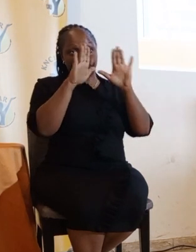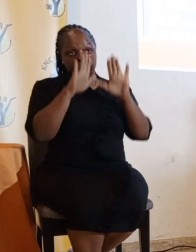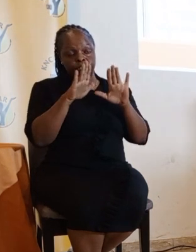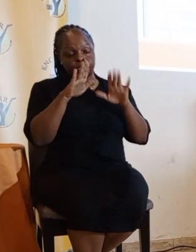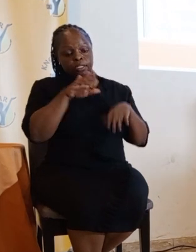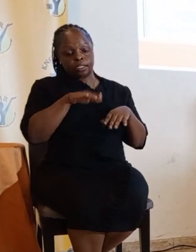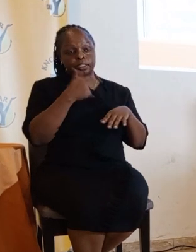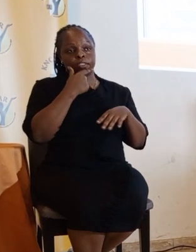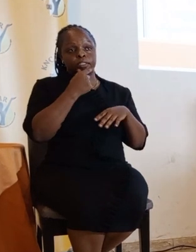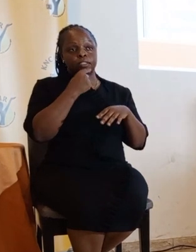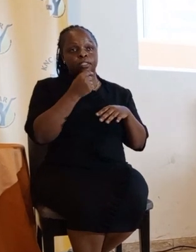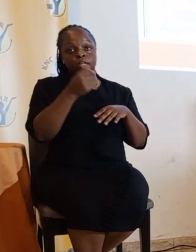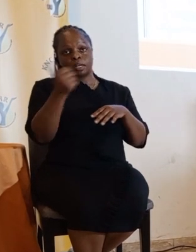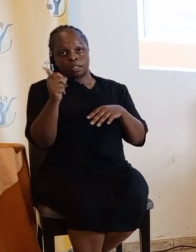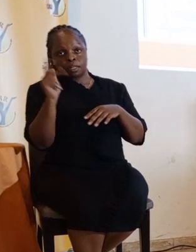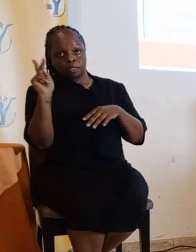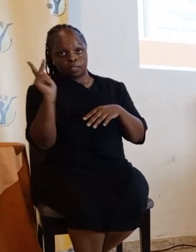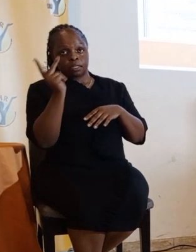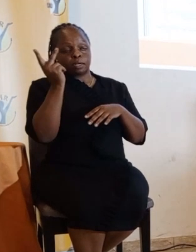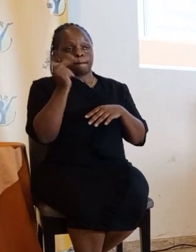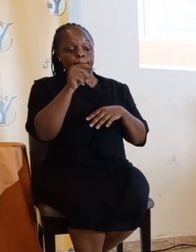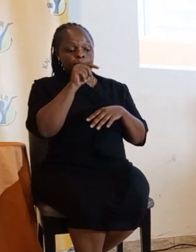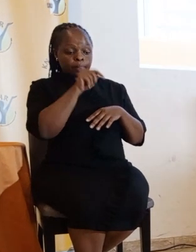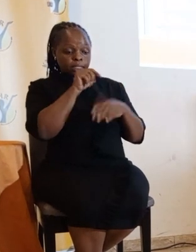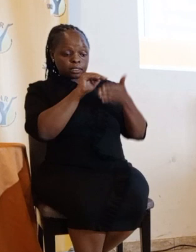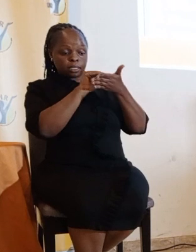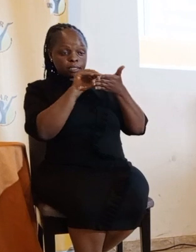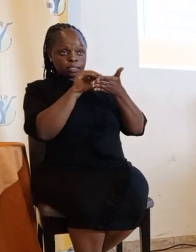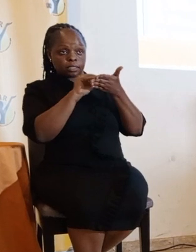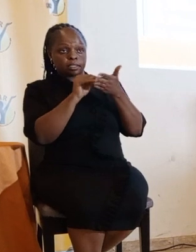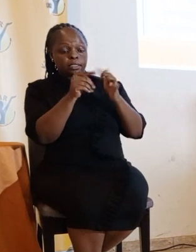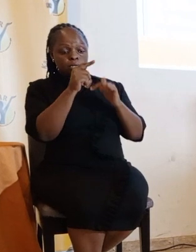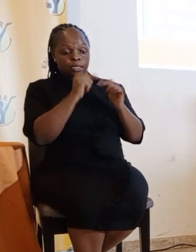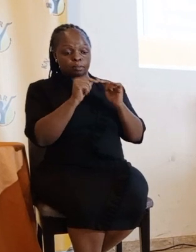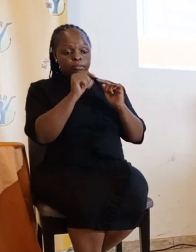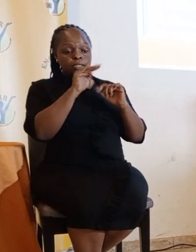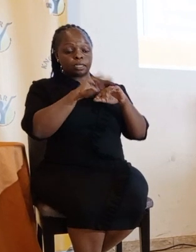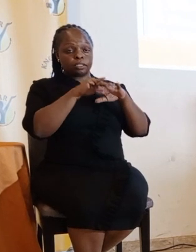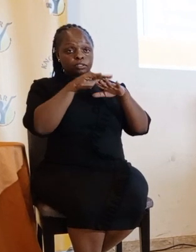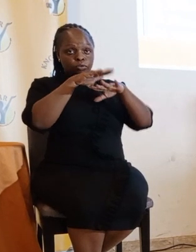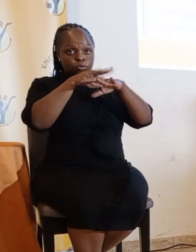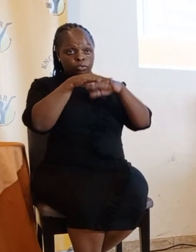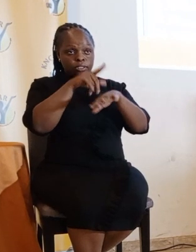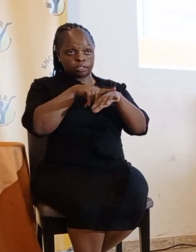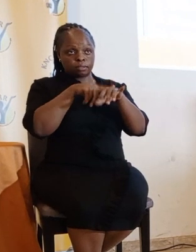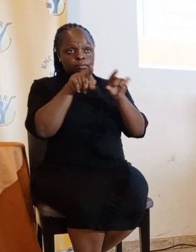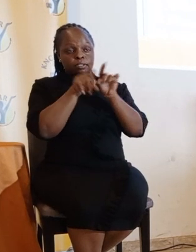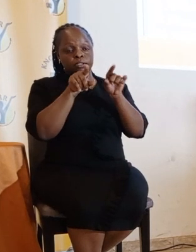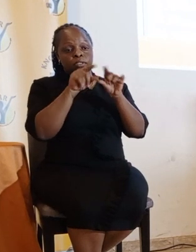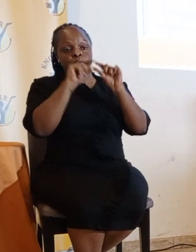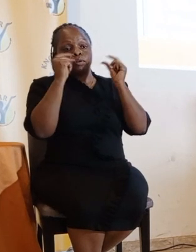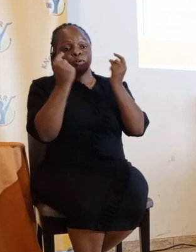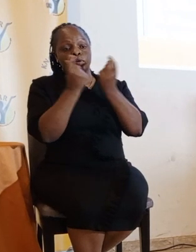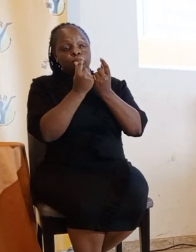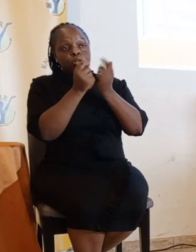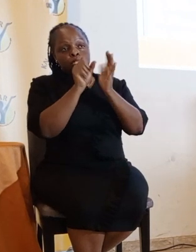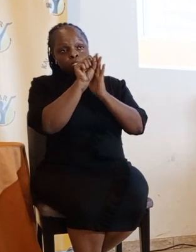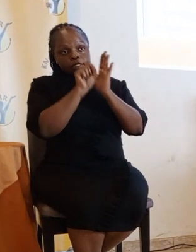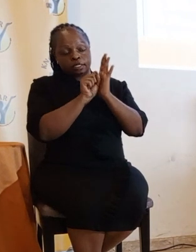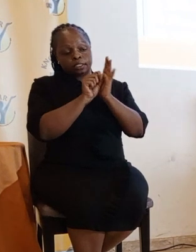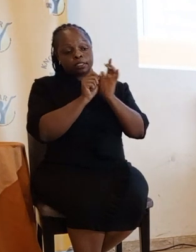and gentlemen, fellow Kenyans, this address comes at an opportune moment as global states gear up